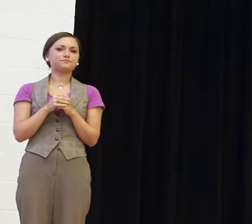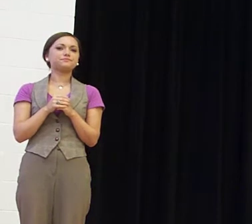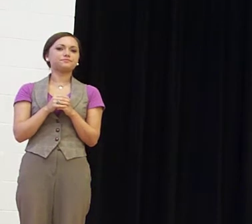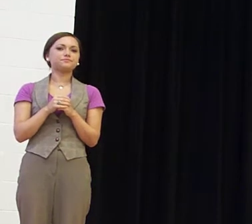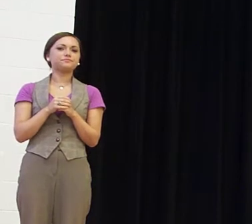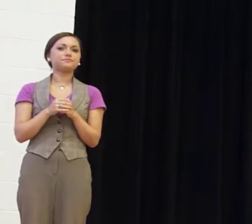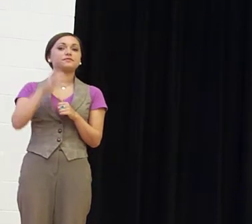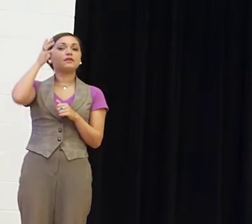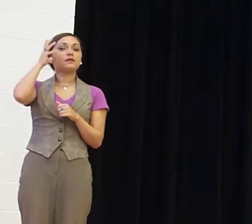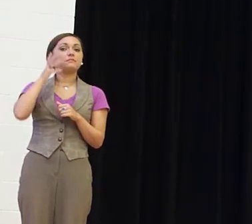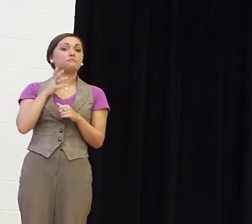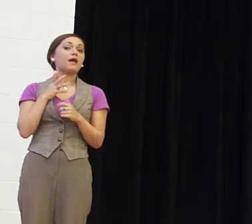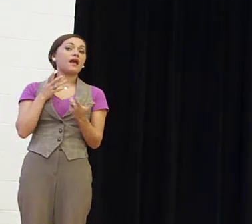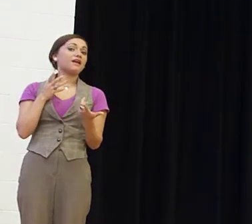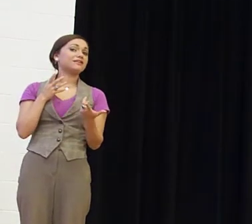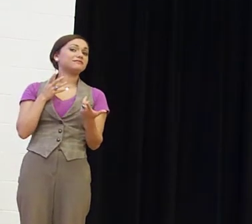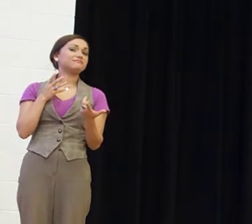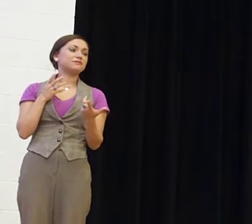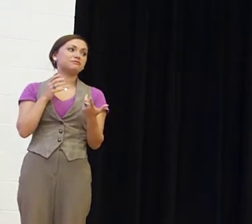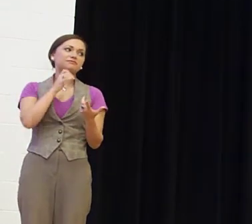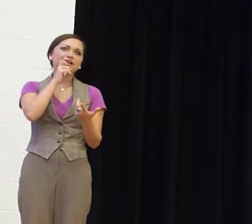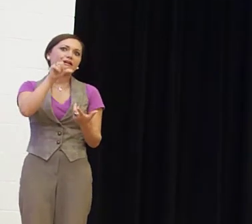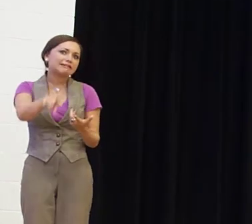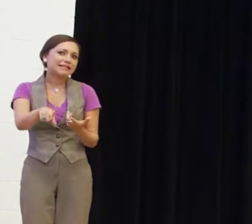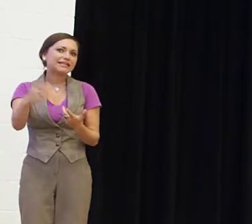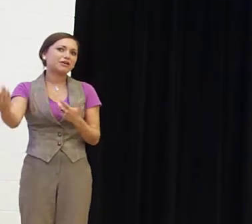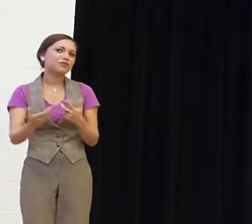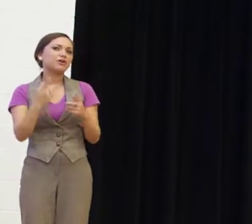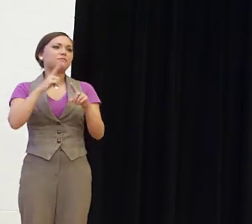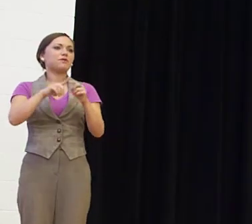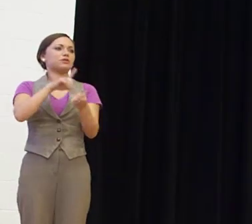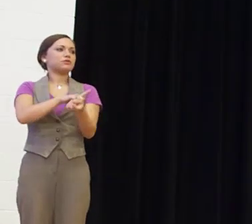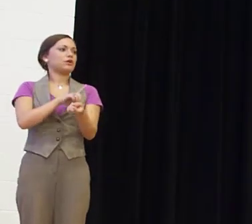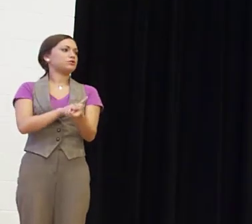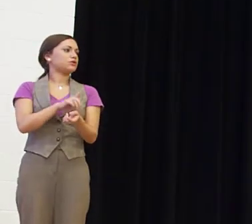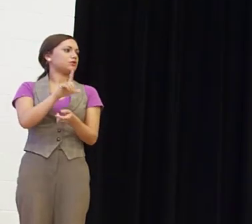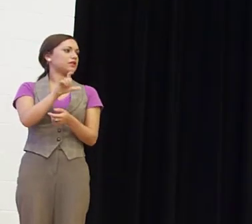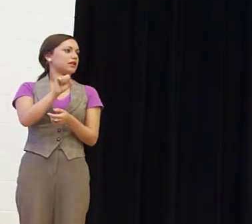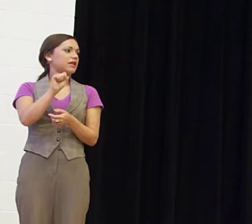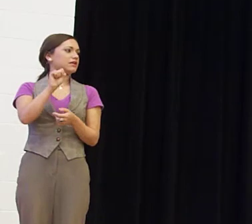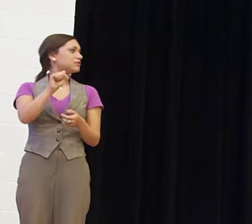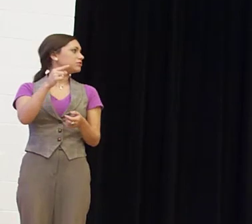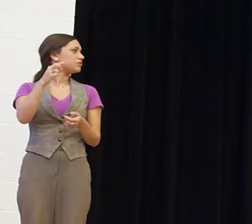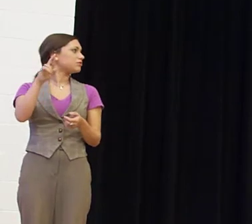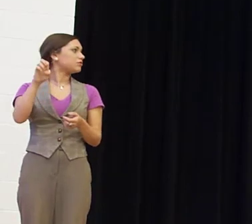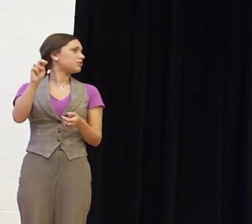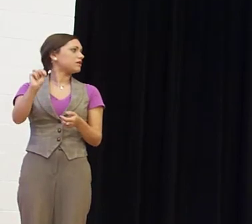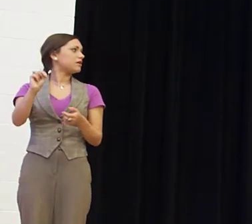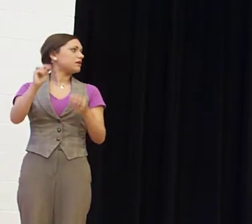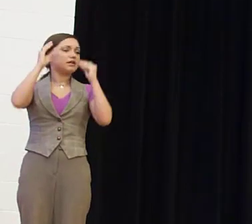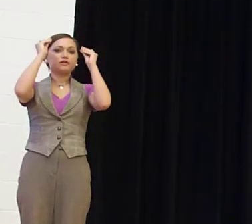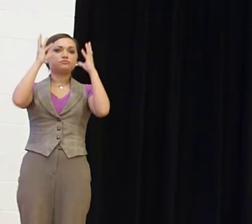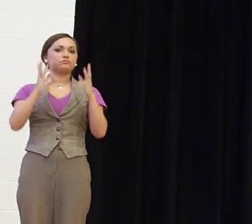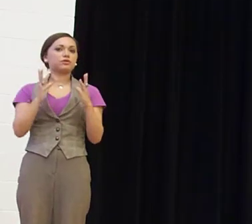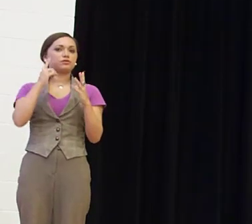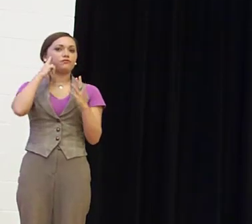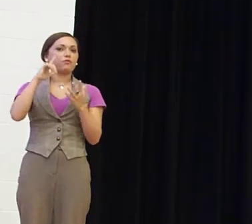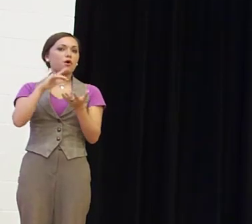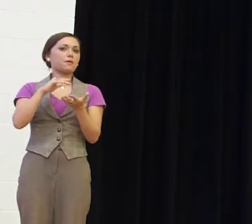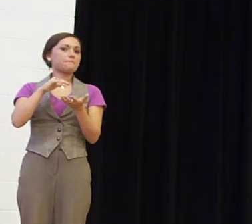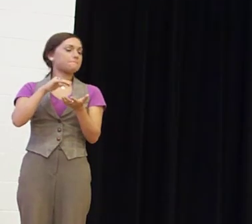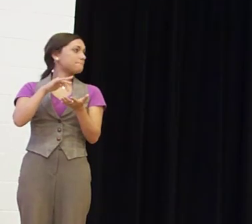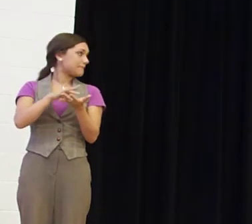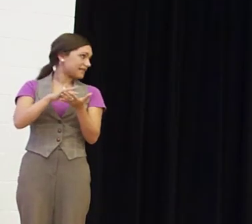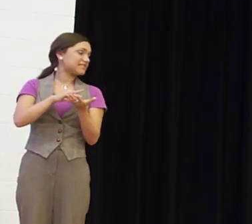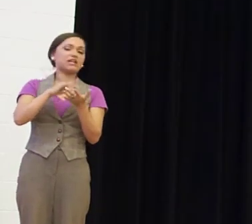A man who needs no introduction, Dr. Les Frieden, Professor of Physical Medicine and Rehabilitation, University